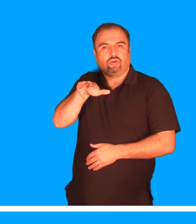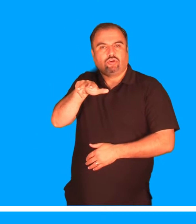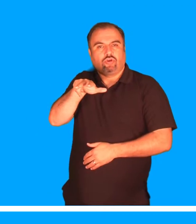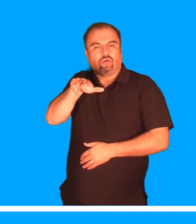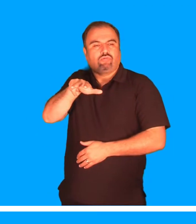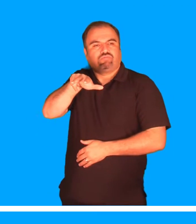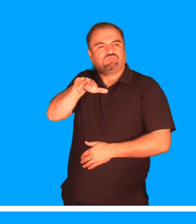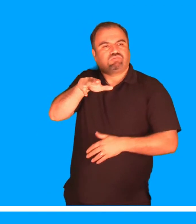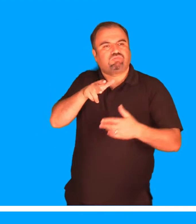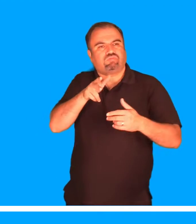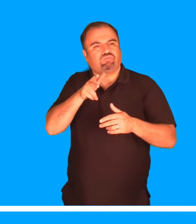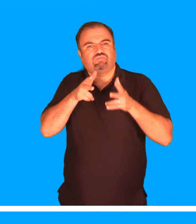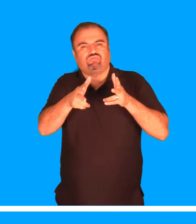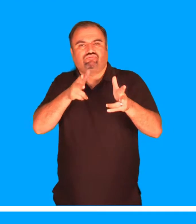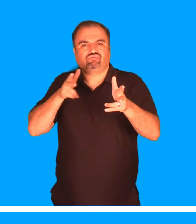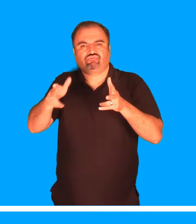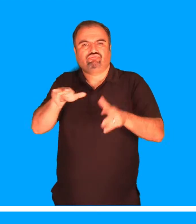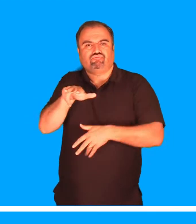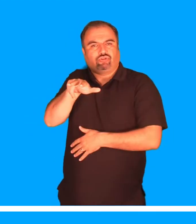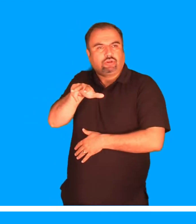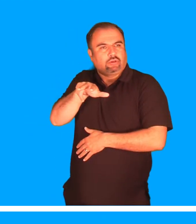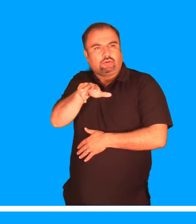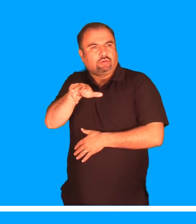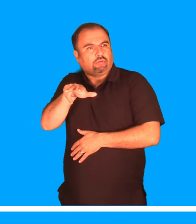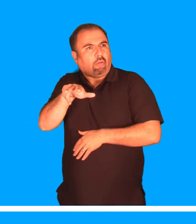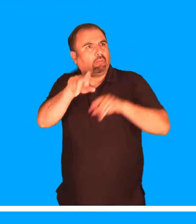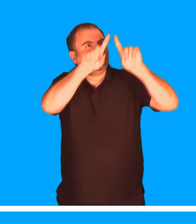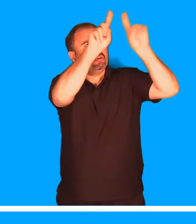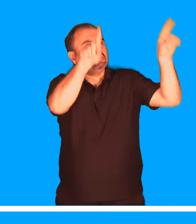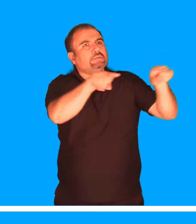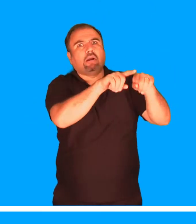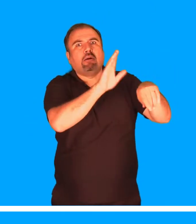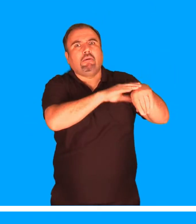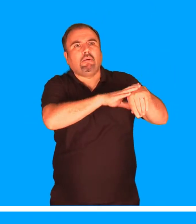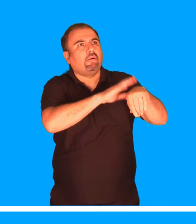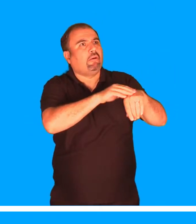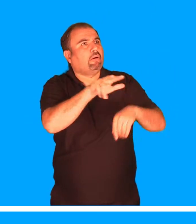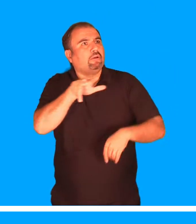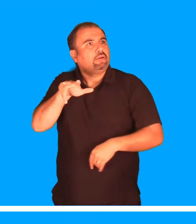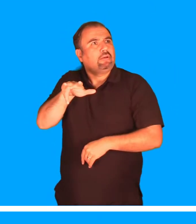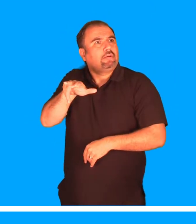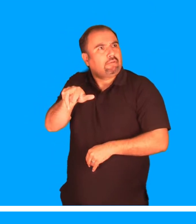This road has three lanes. Up ahead, the center lane is closed.